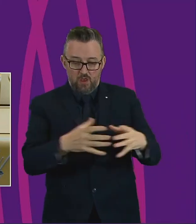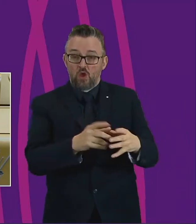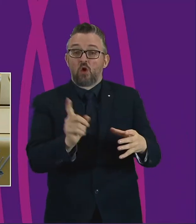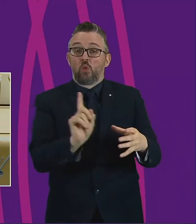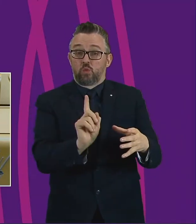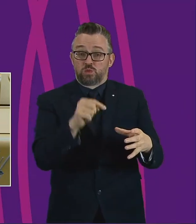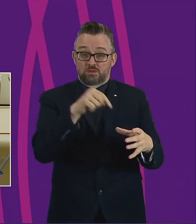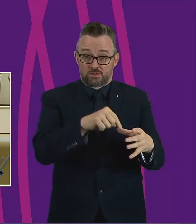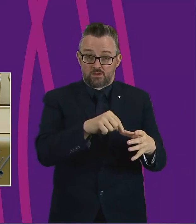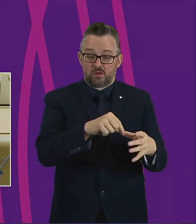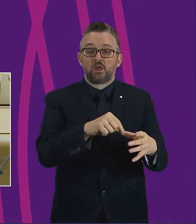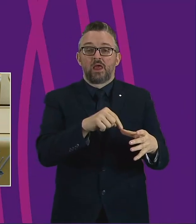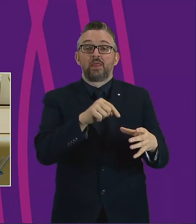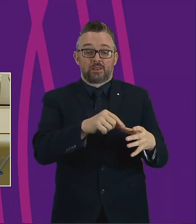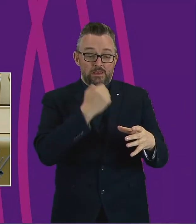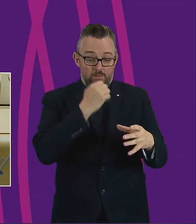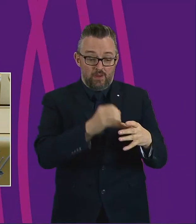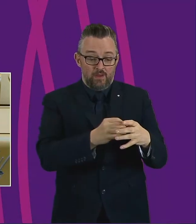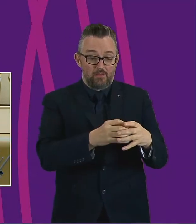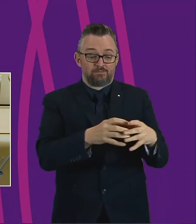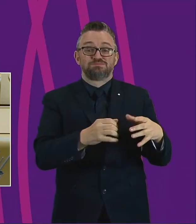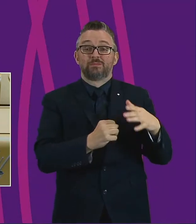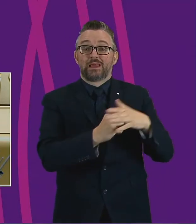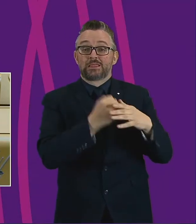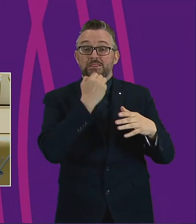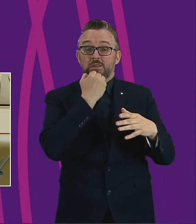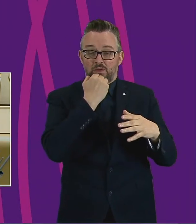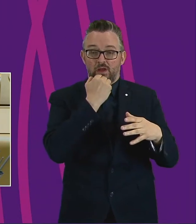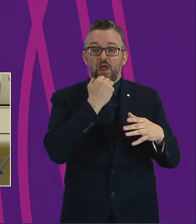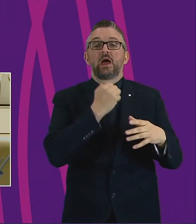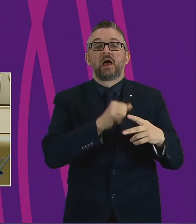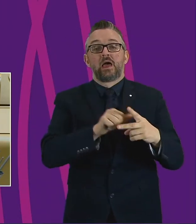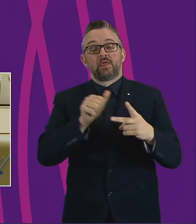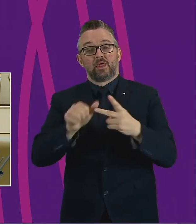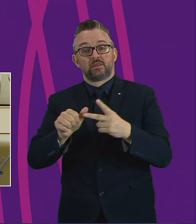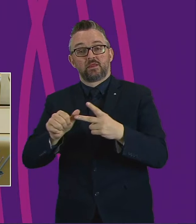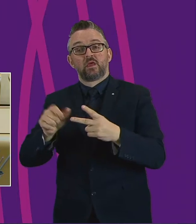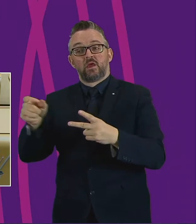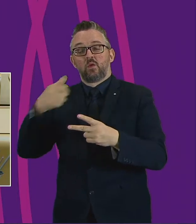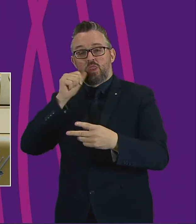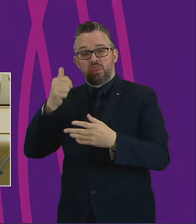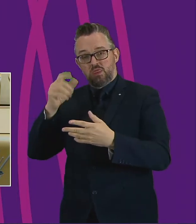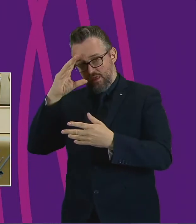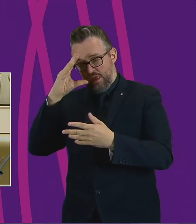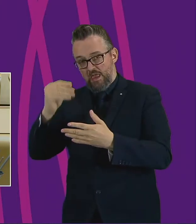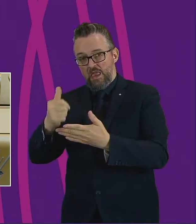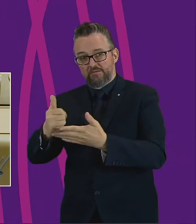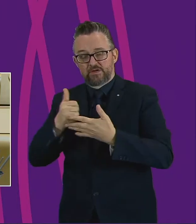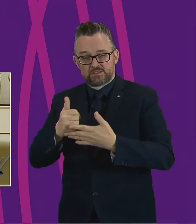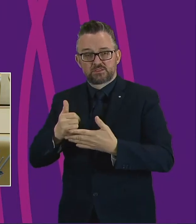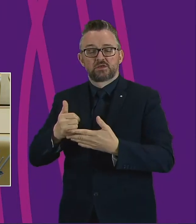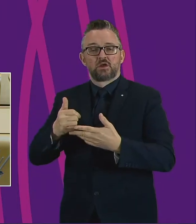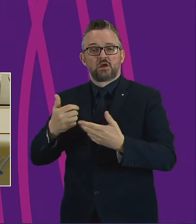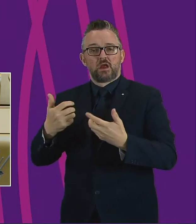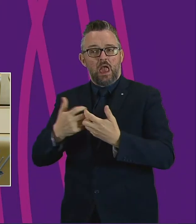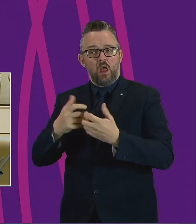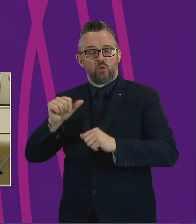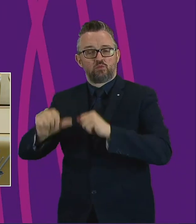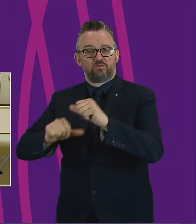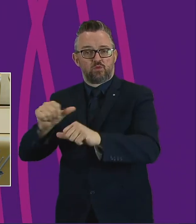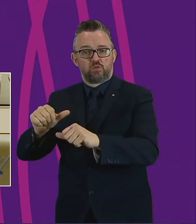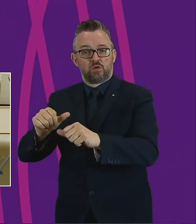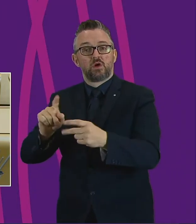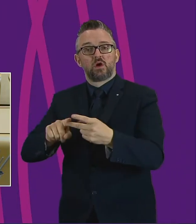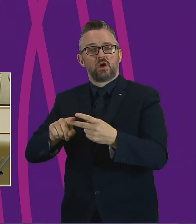number of cases that would constitute a cluster, the other part of the advice that they will bring forward about how they want to proceed is what would